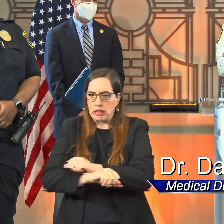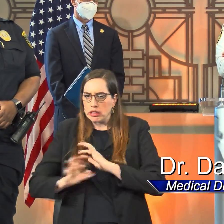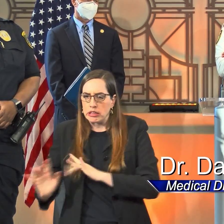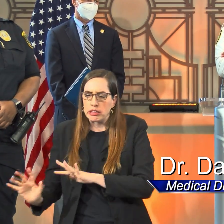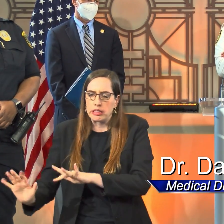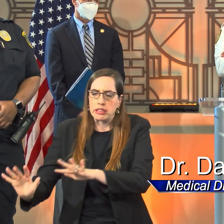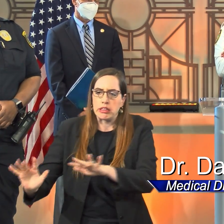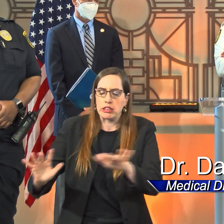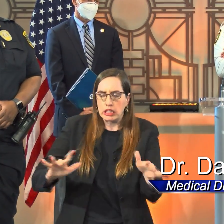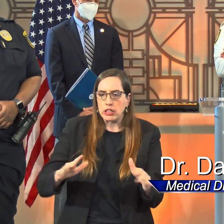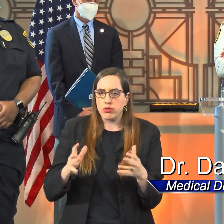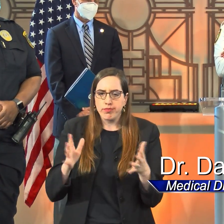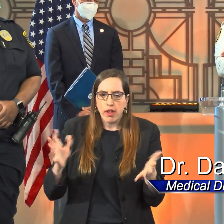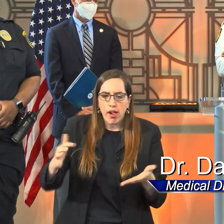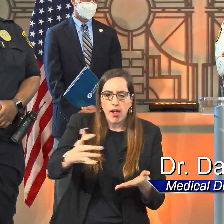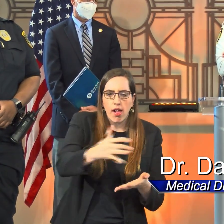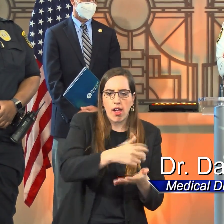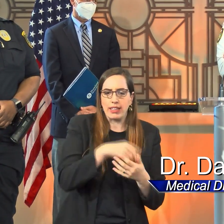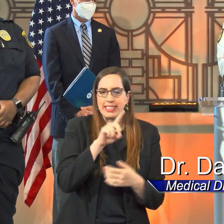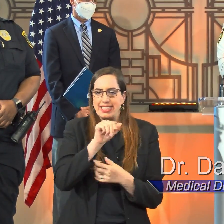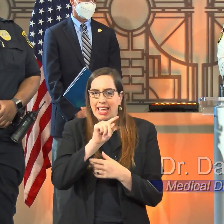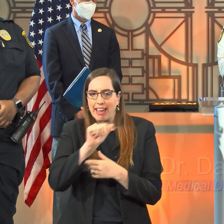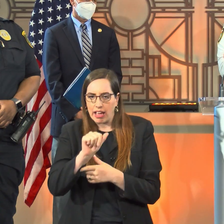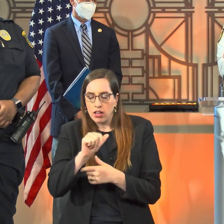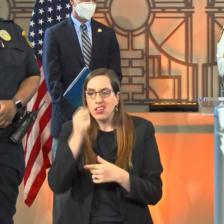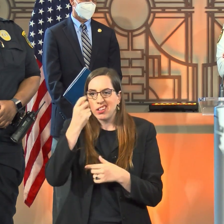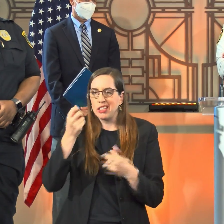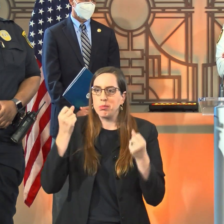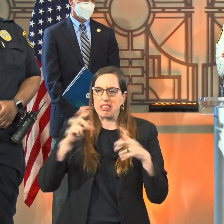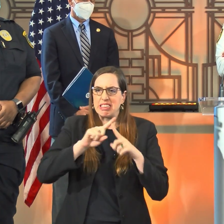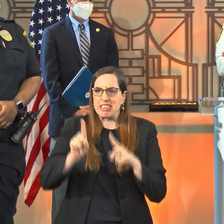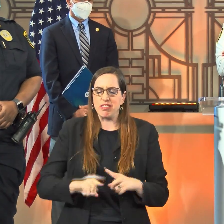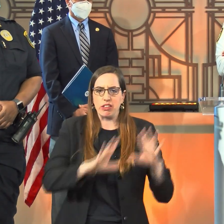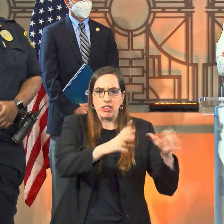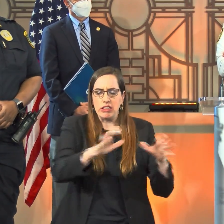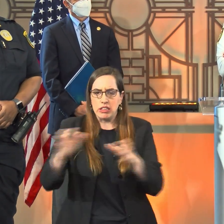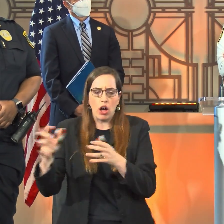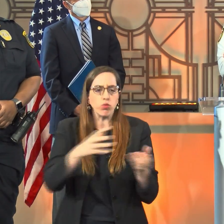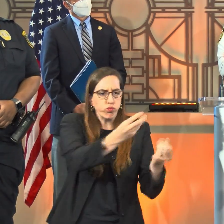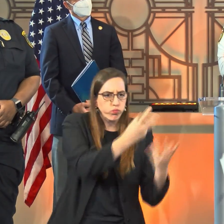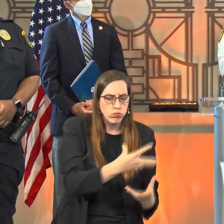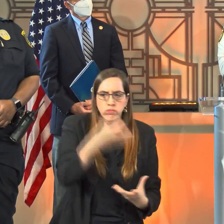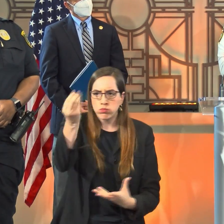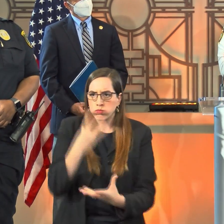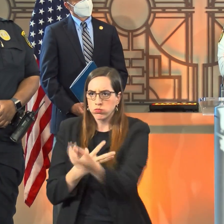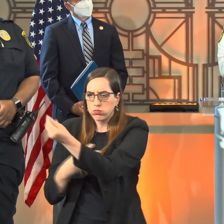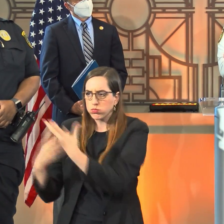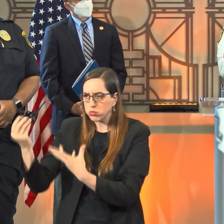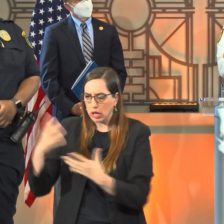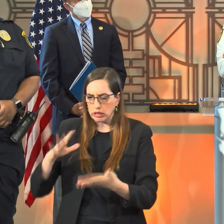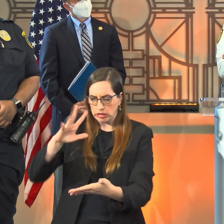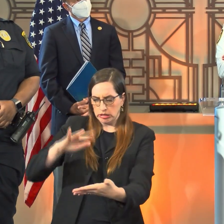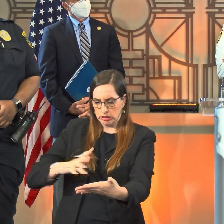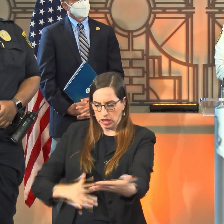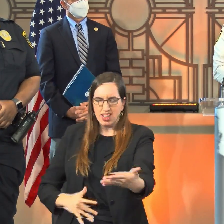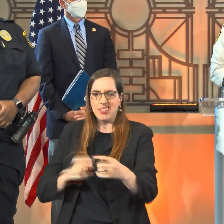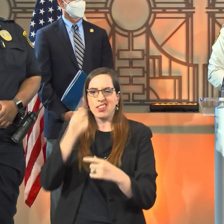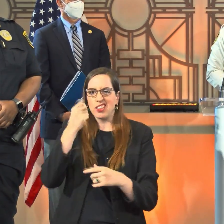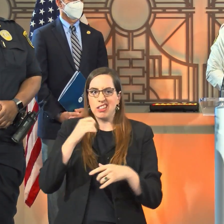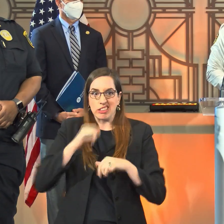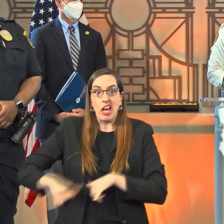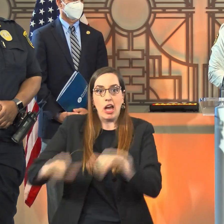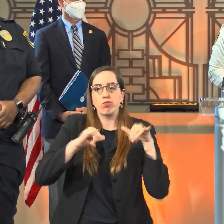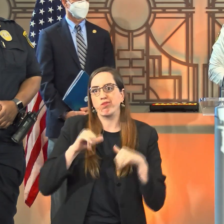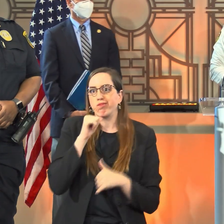news is that then creates a variety of different sources, and they don't always say exactly the same thing. So when I look at those different sources, what I